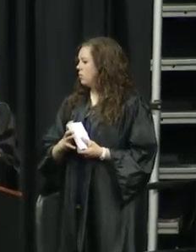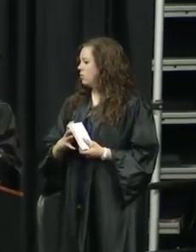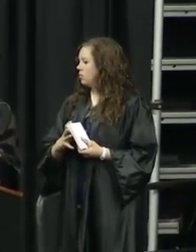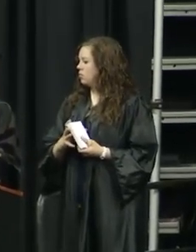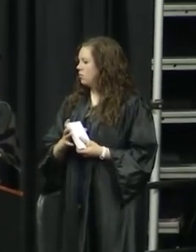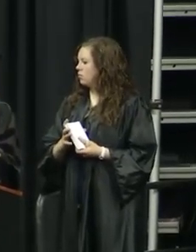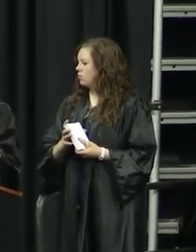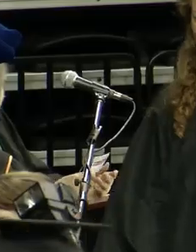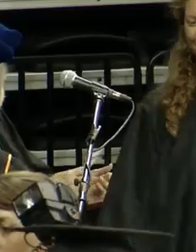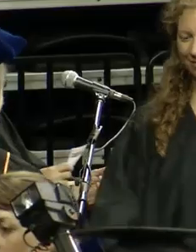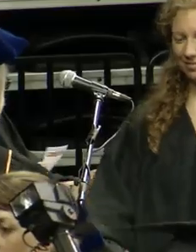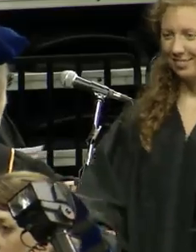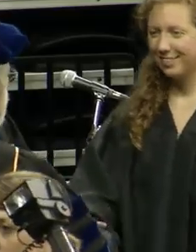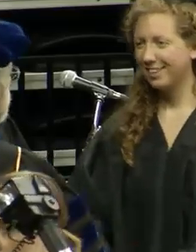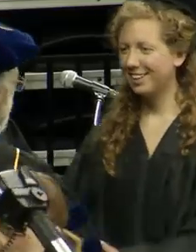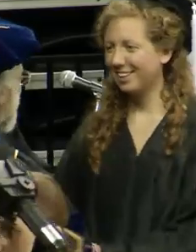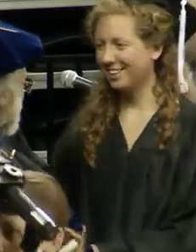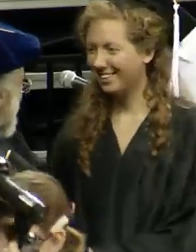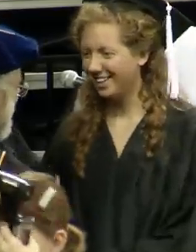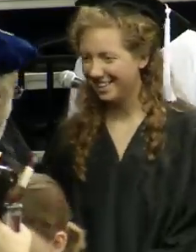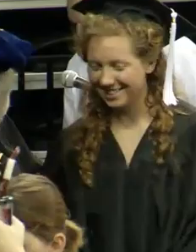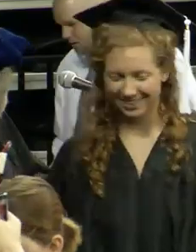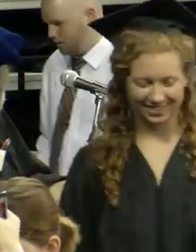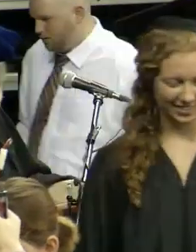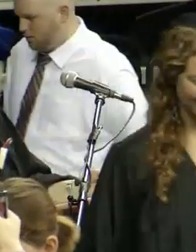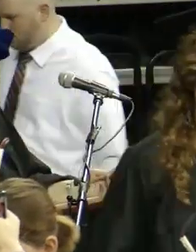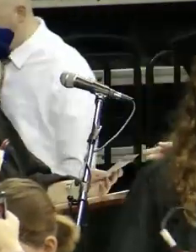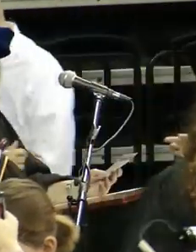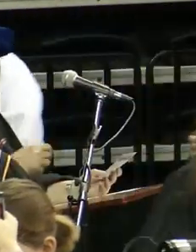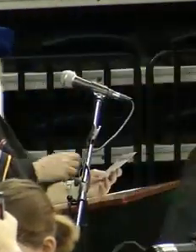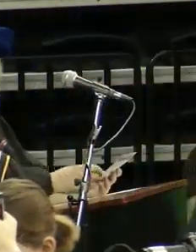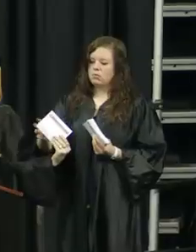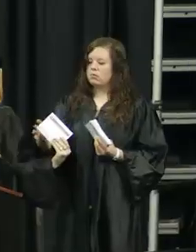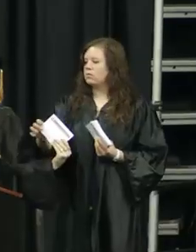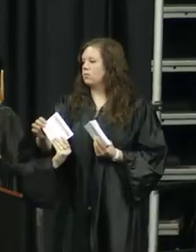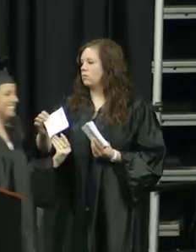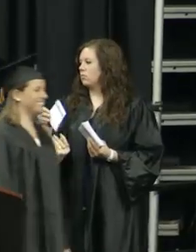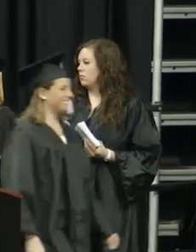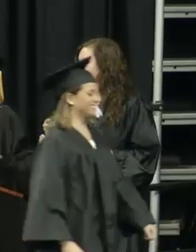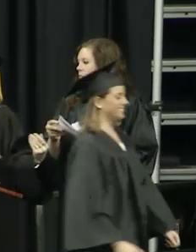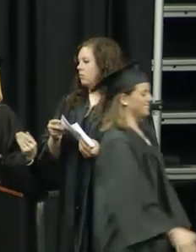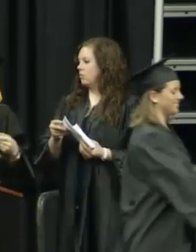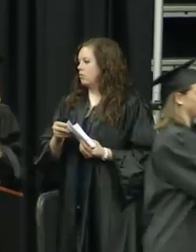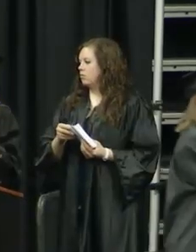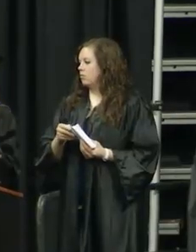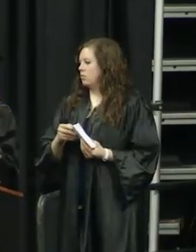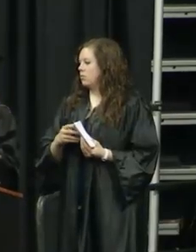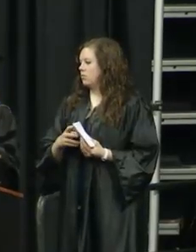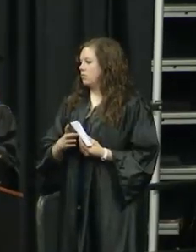Claire Roberts. Haley Chadbourne.